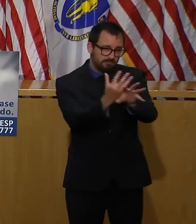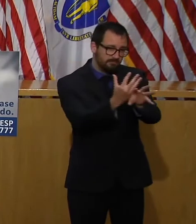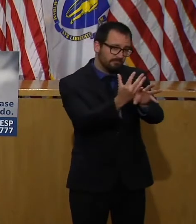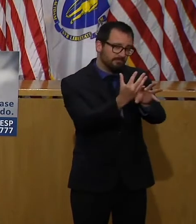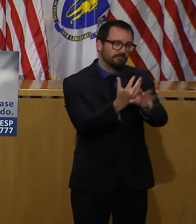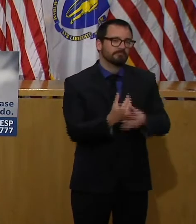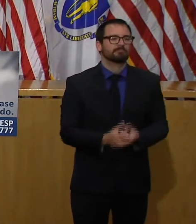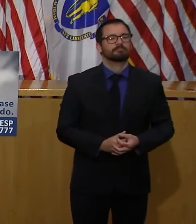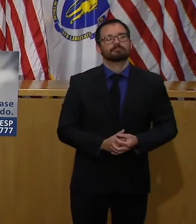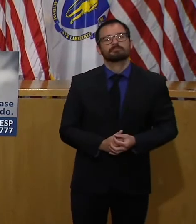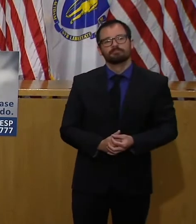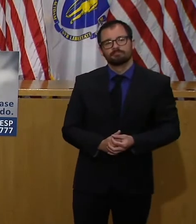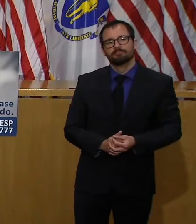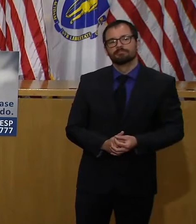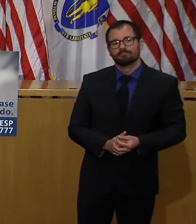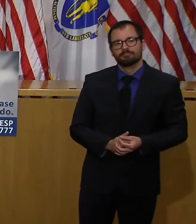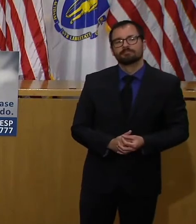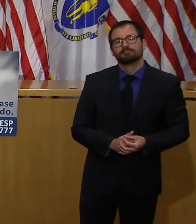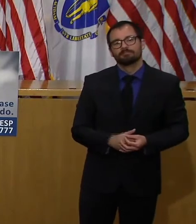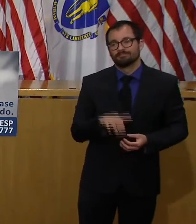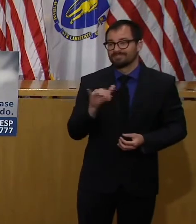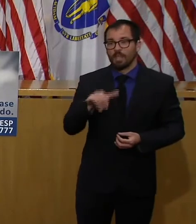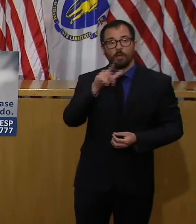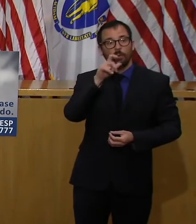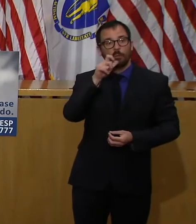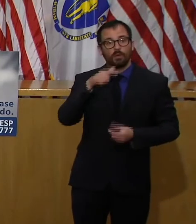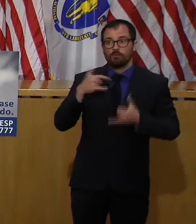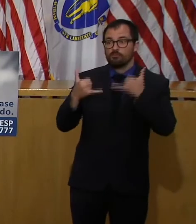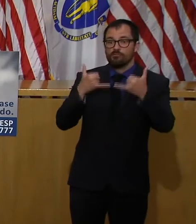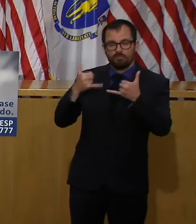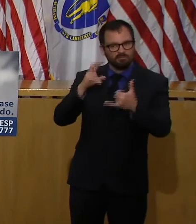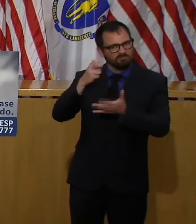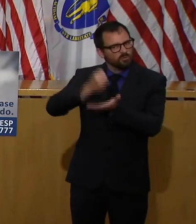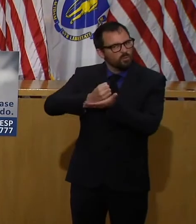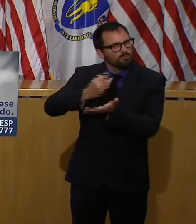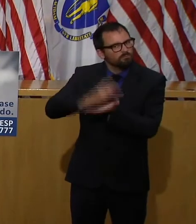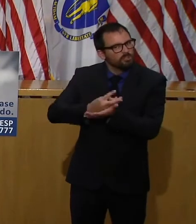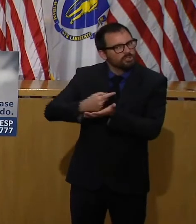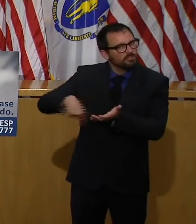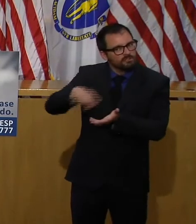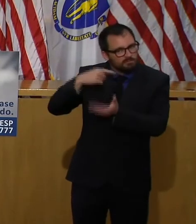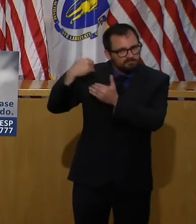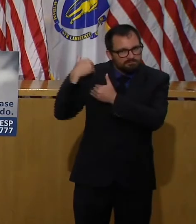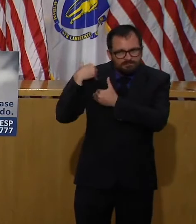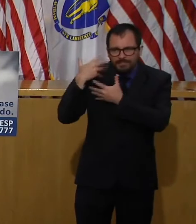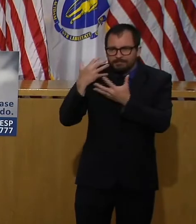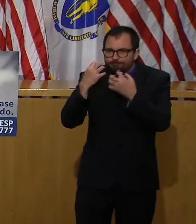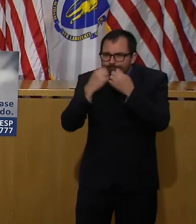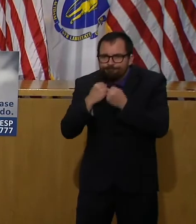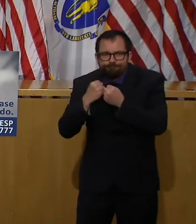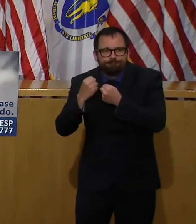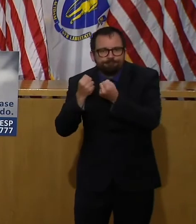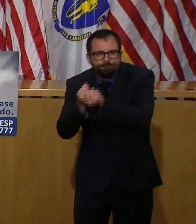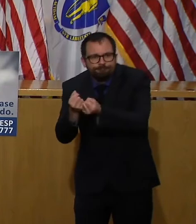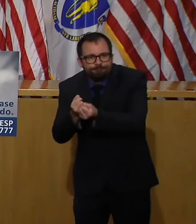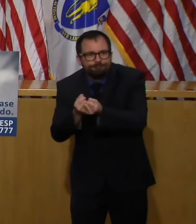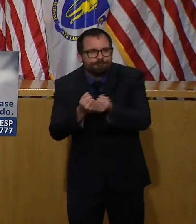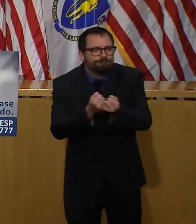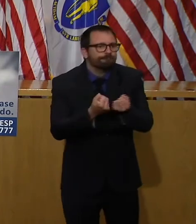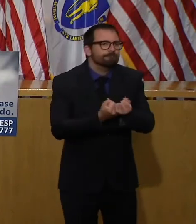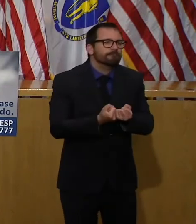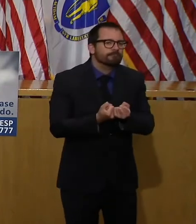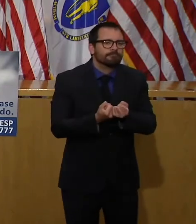Not surprising, a number of them are social workers. These are the individuals who follow up if there's a need to connect that individual with